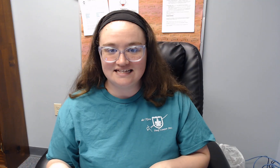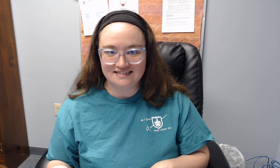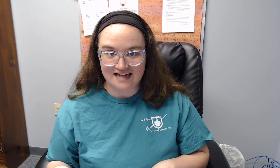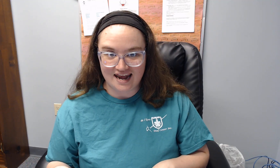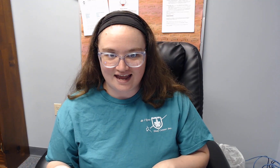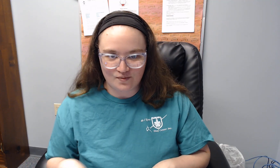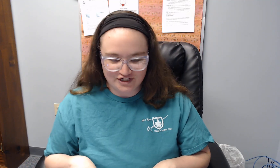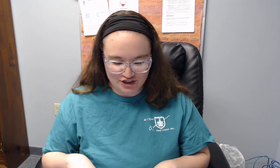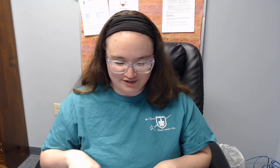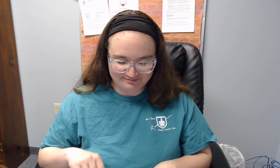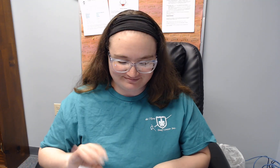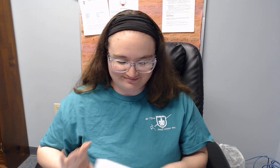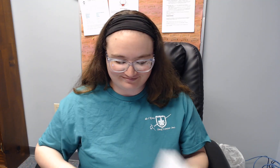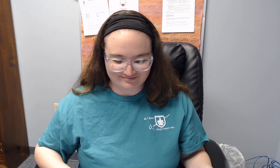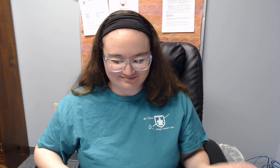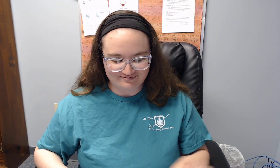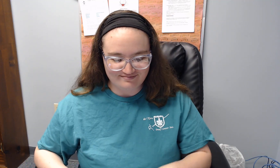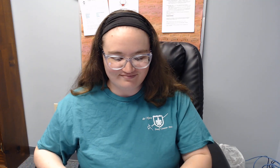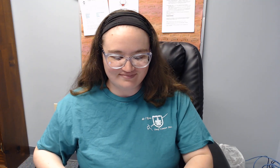Sign language.